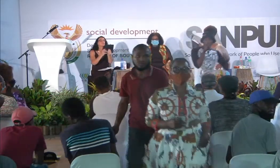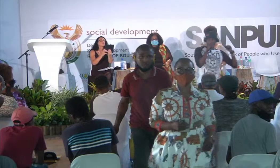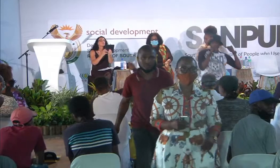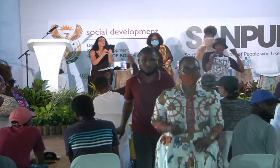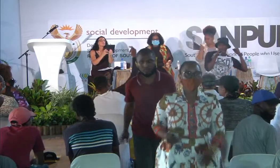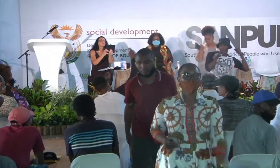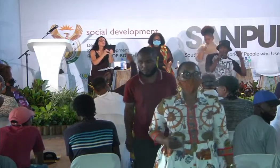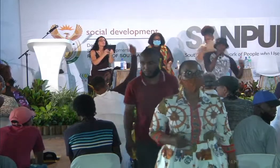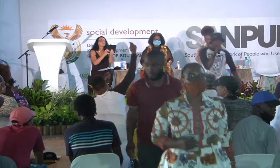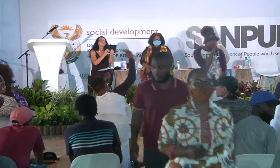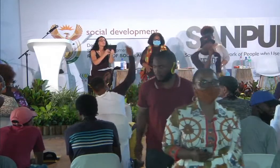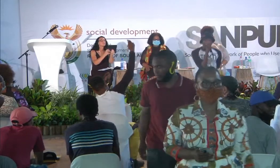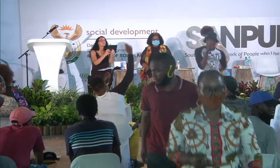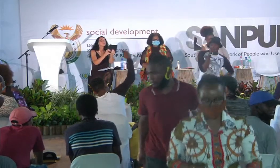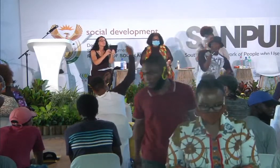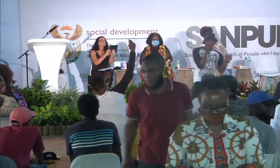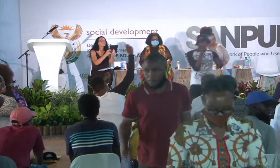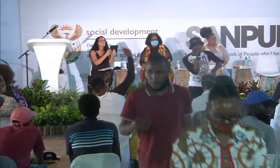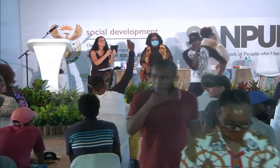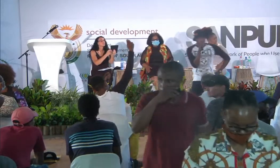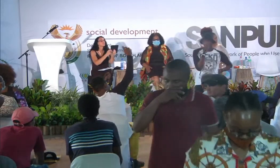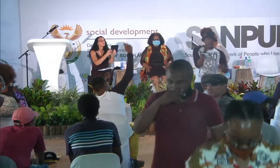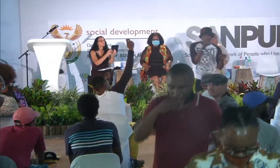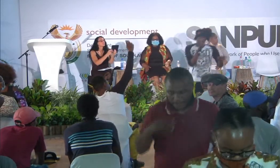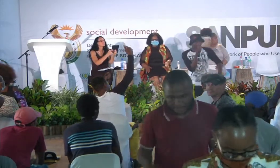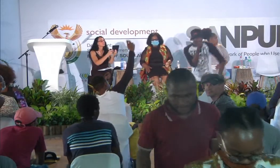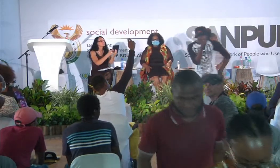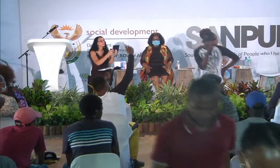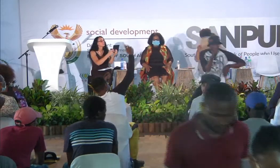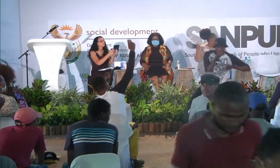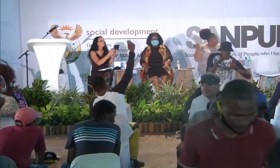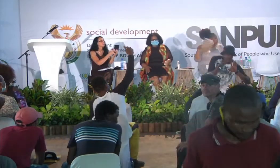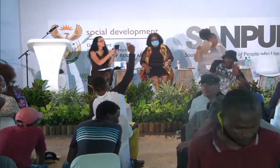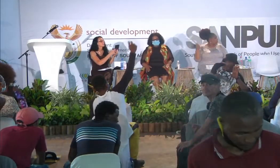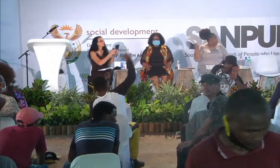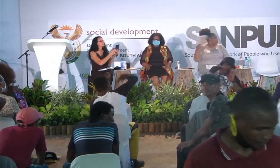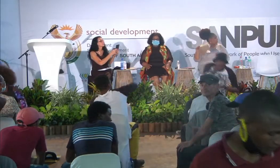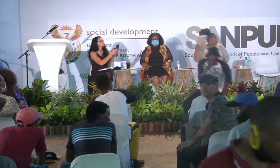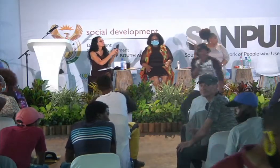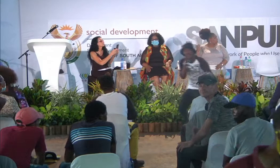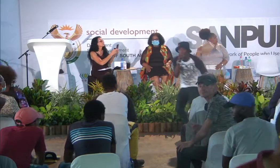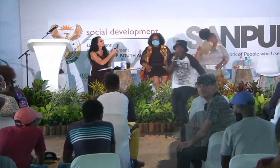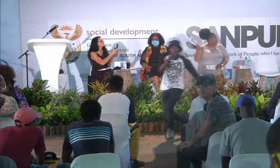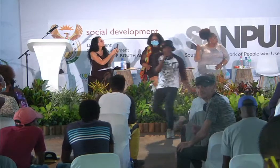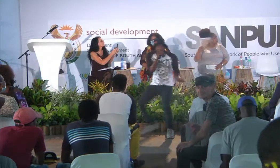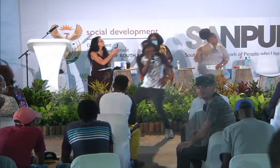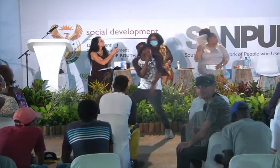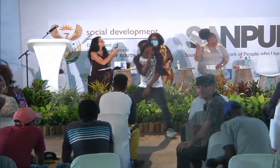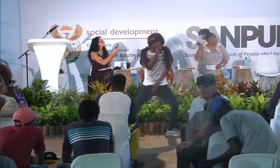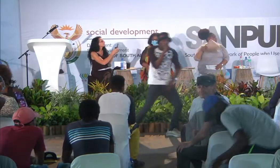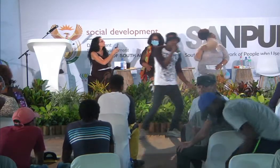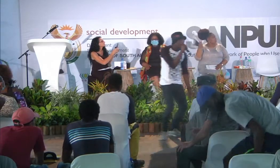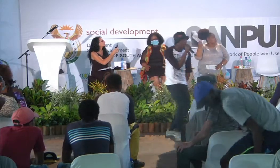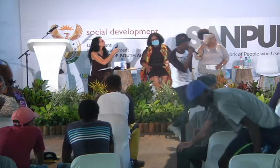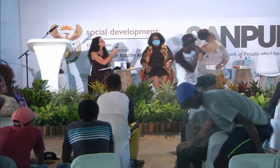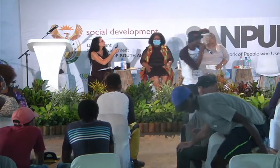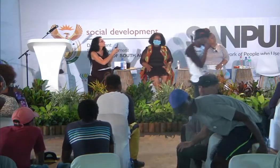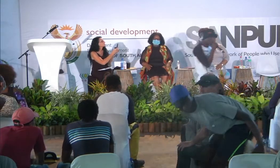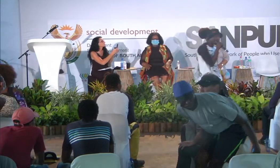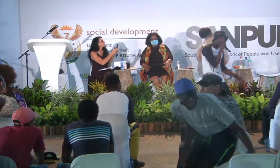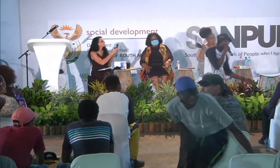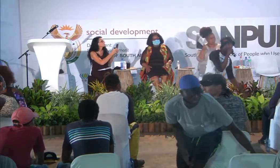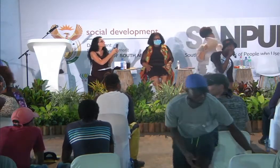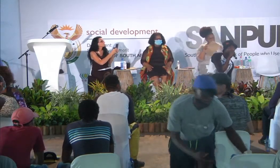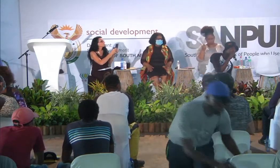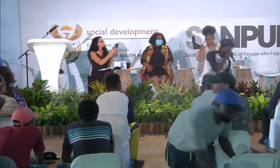won't harvest the veil. Unlock my eyes and see they call me my dog, but they didn't be me yanking nail. Got them up and down the carriage. Every time I speak, they take notes